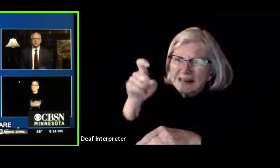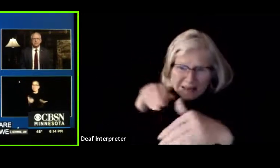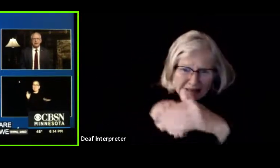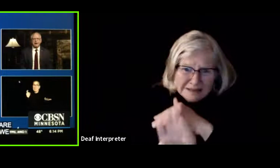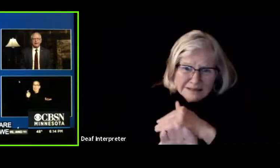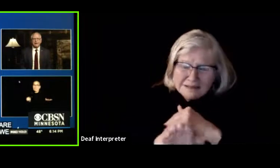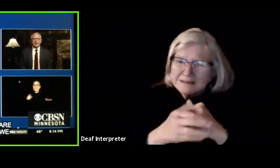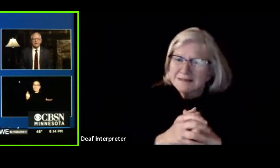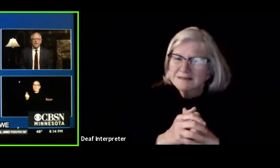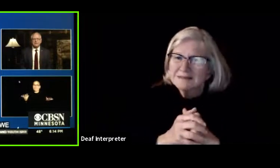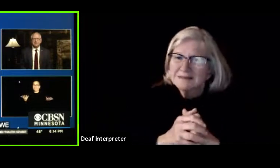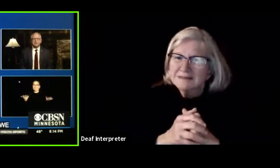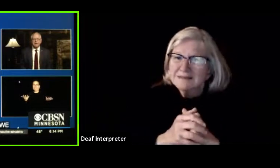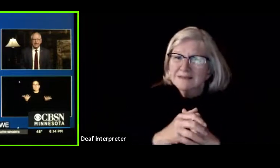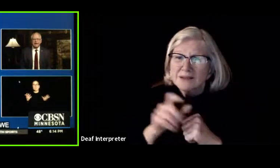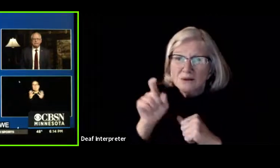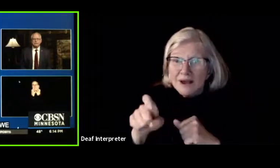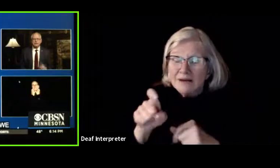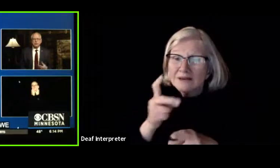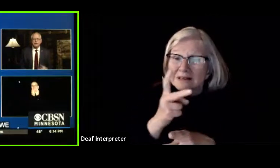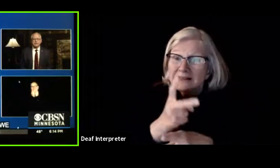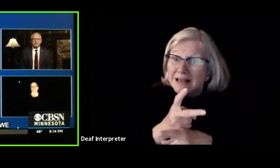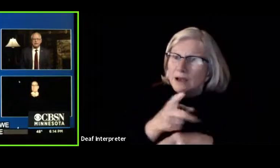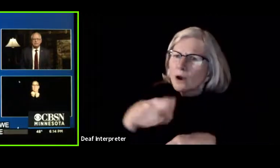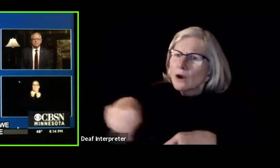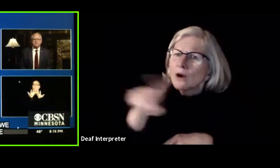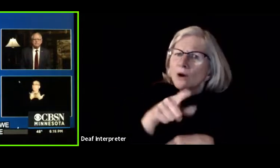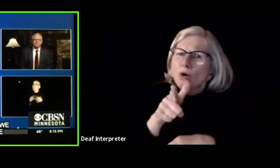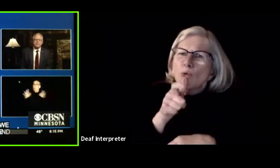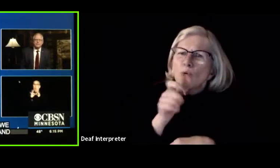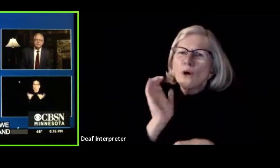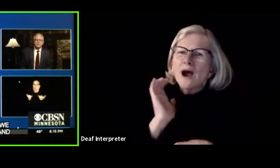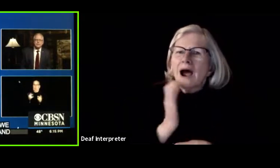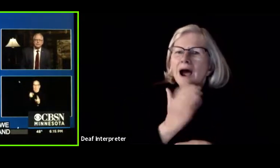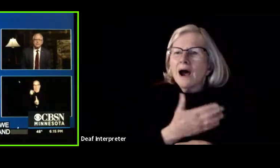care providers. And that's by the behaviors that we exhibit.